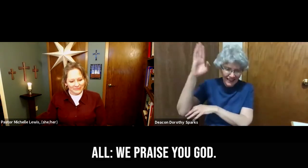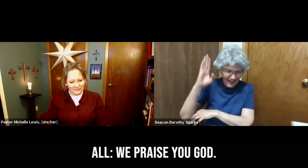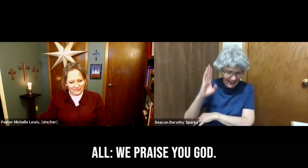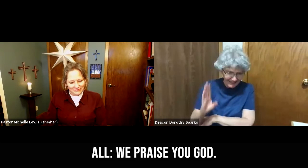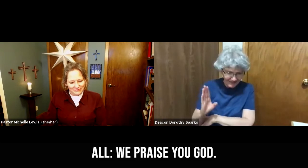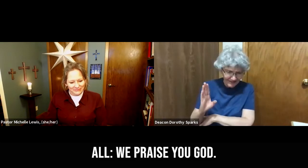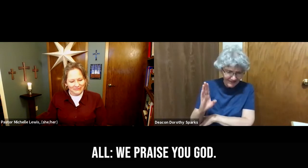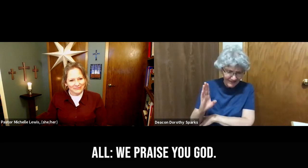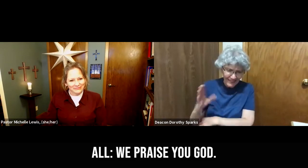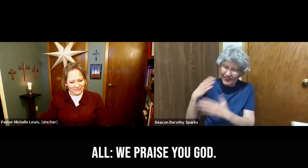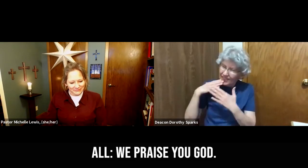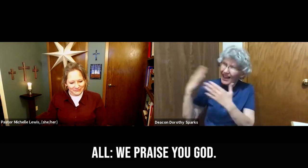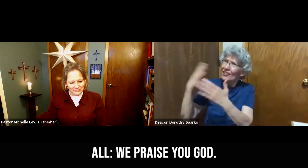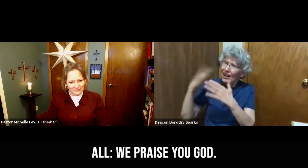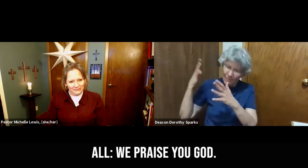We praise you, God.